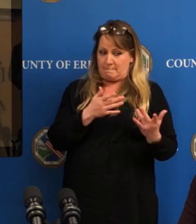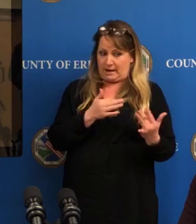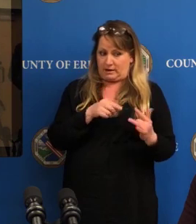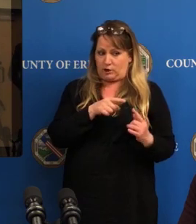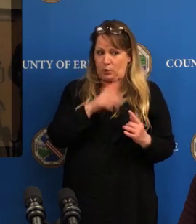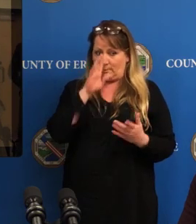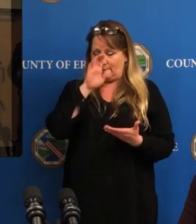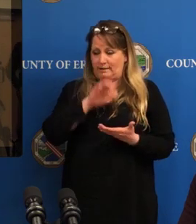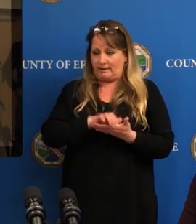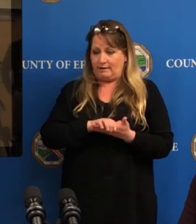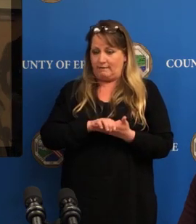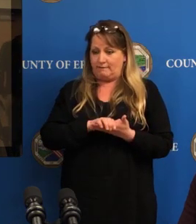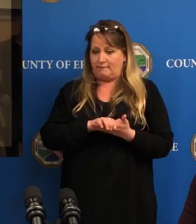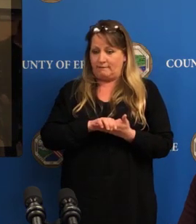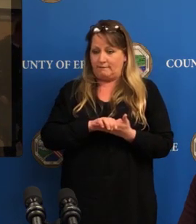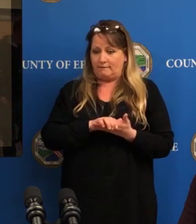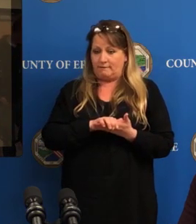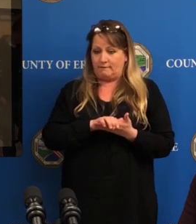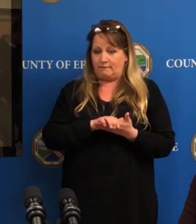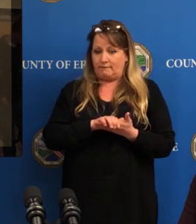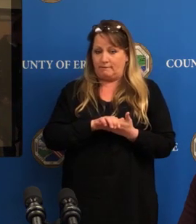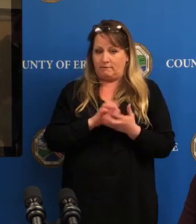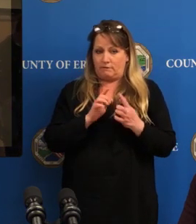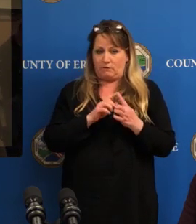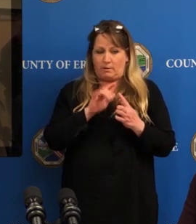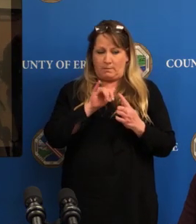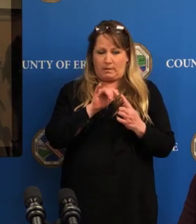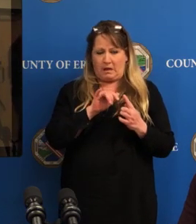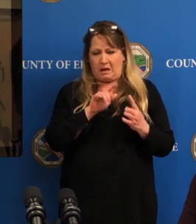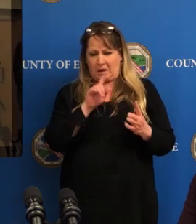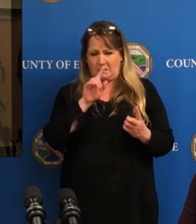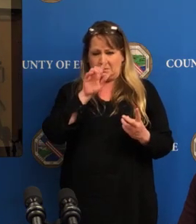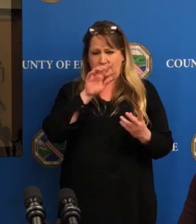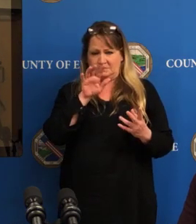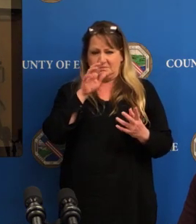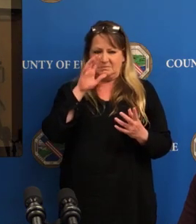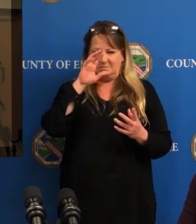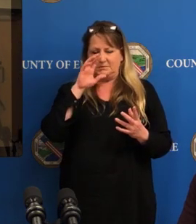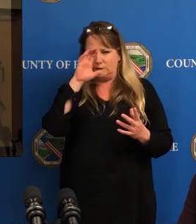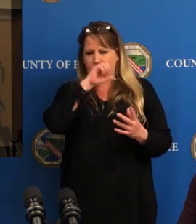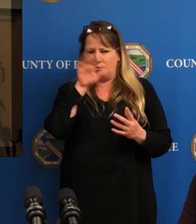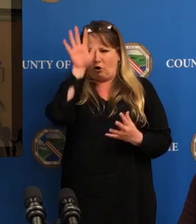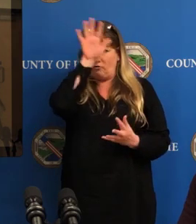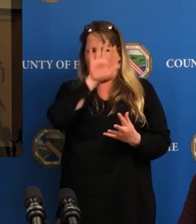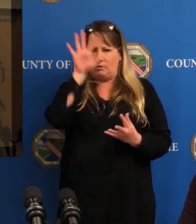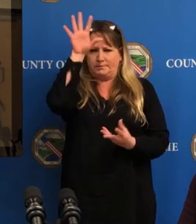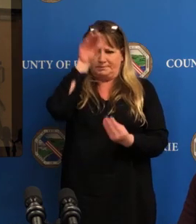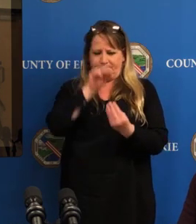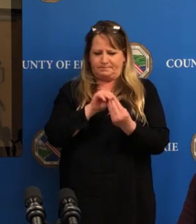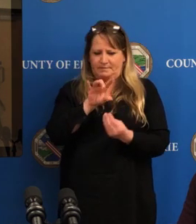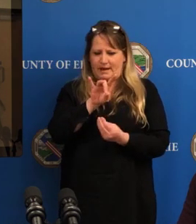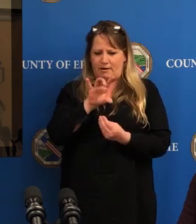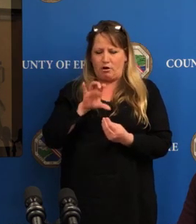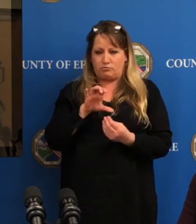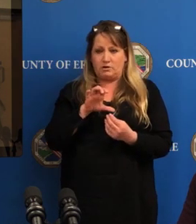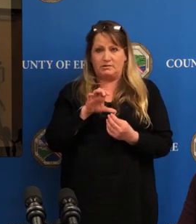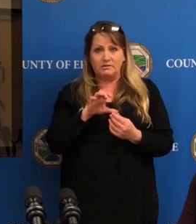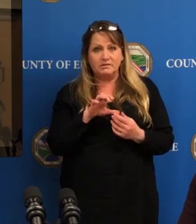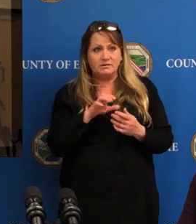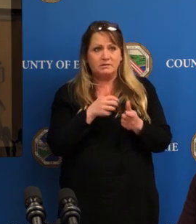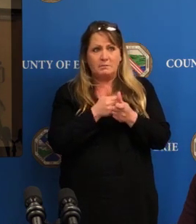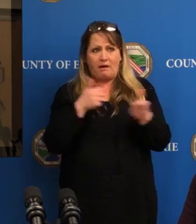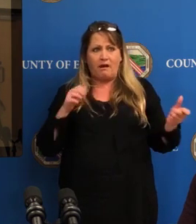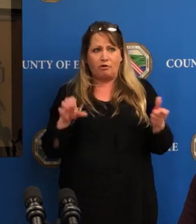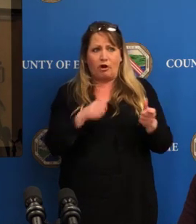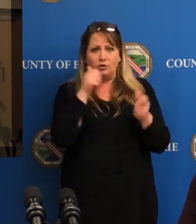that from outside, the number is closer to 800. That still puts us far behind smaller counties in upstate New York.